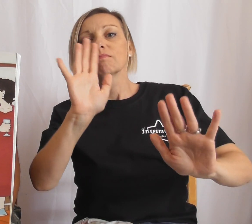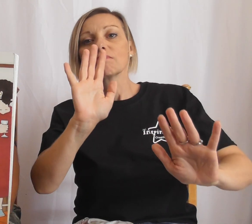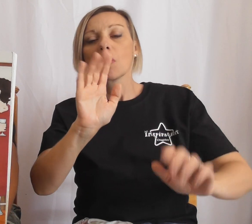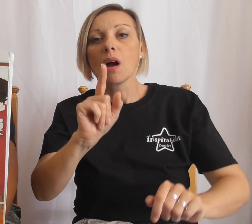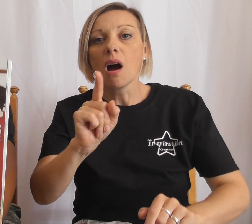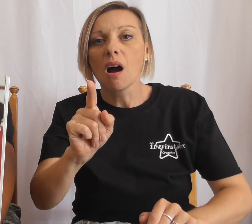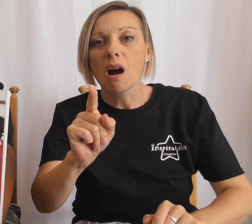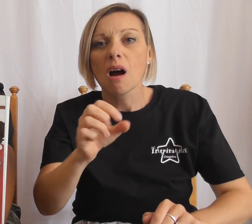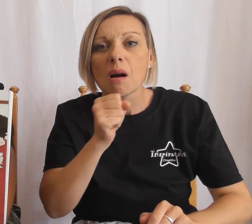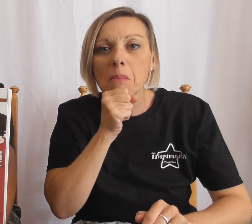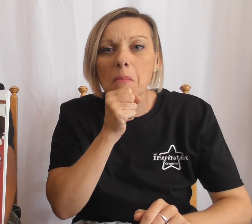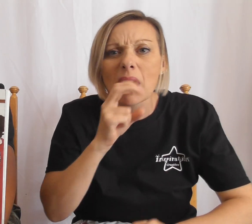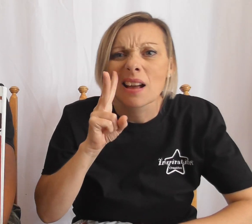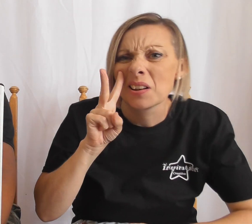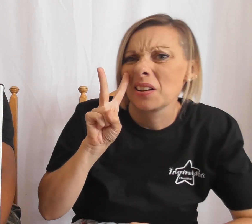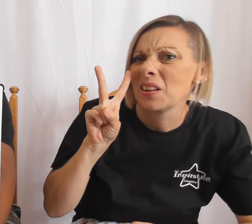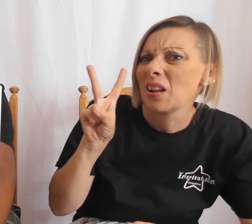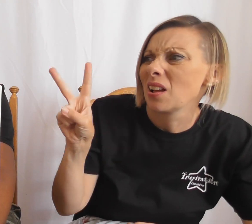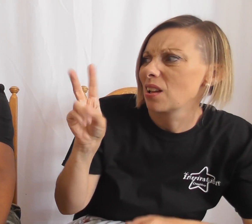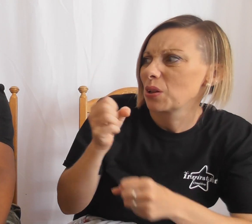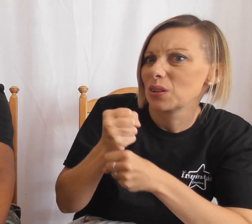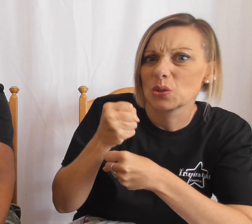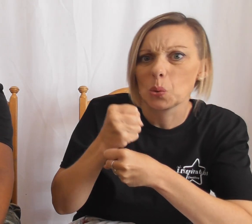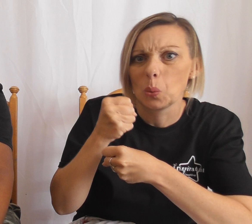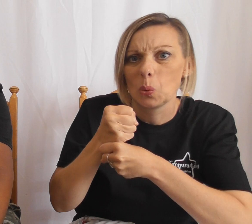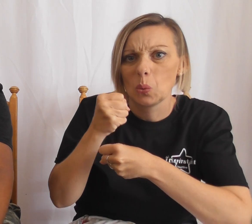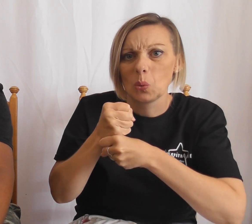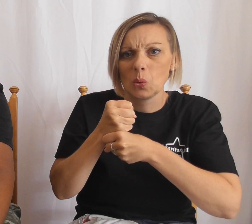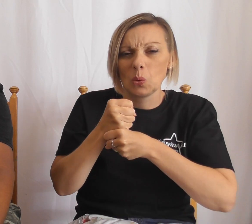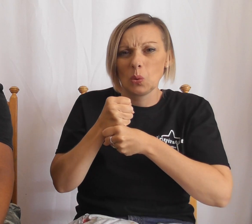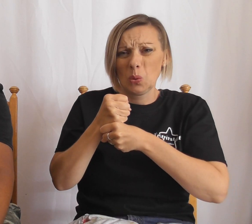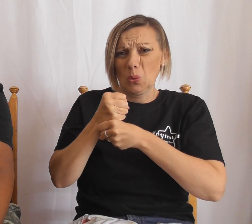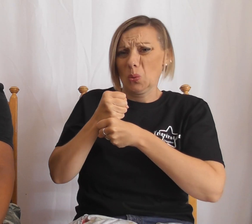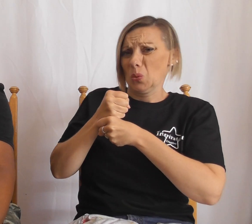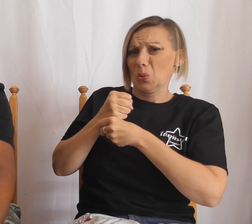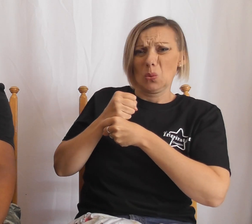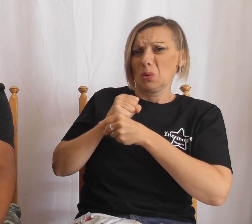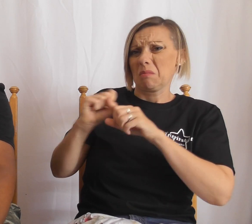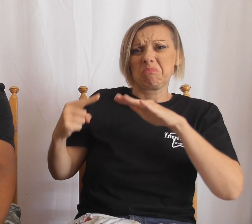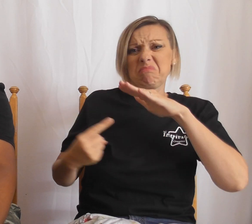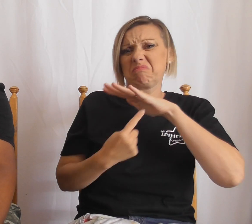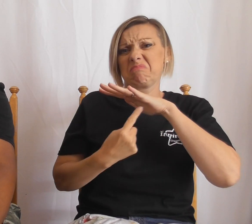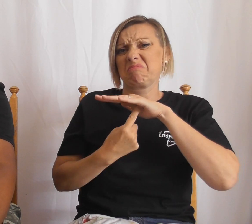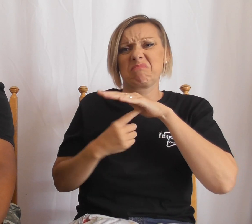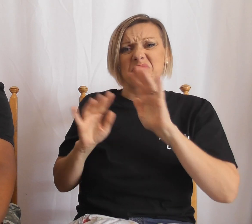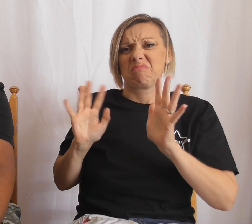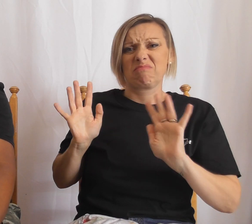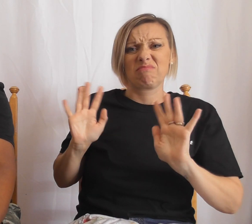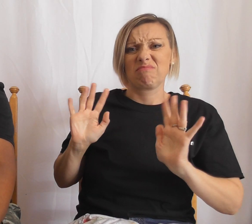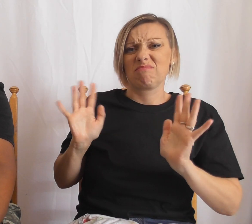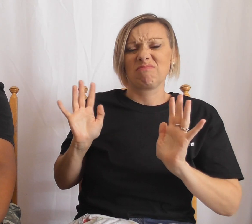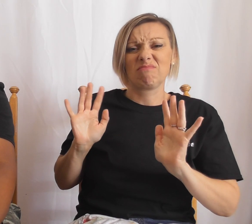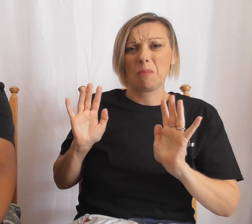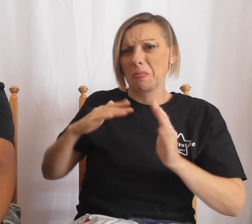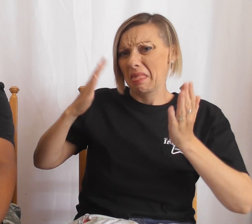there's a man looking at George and he's not very impressed. George is